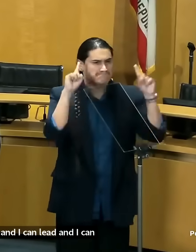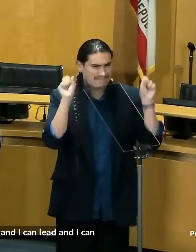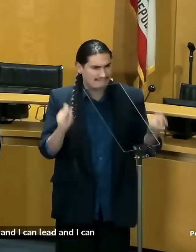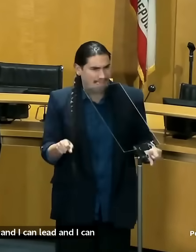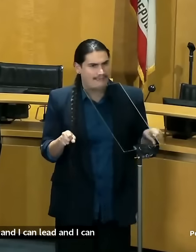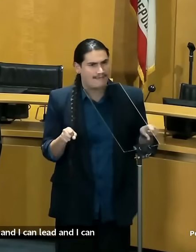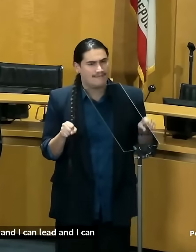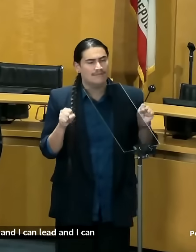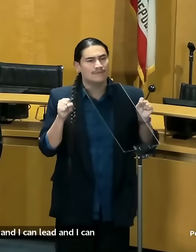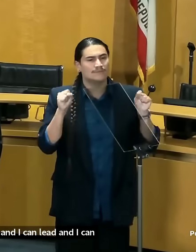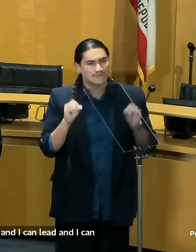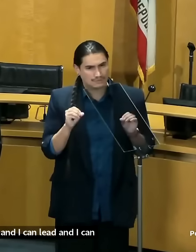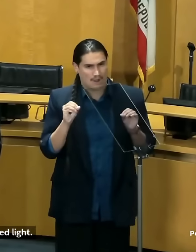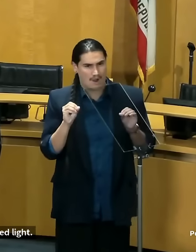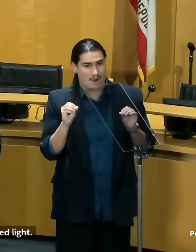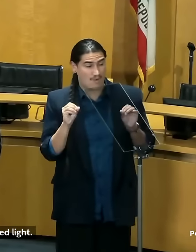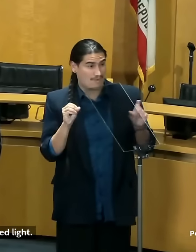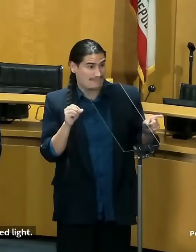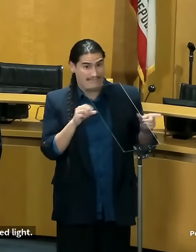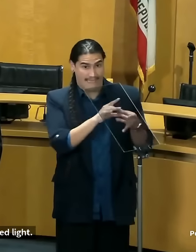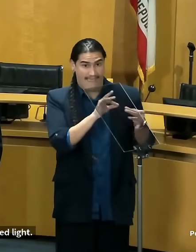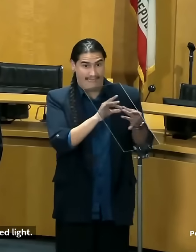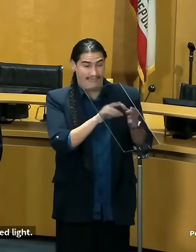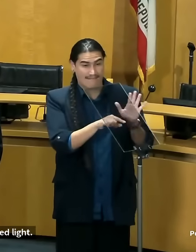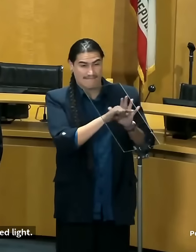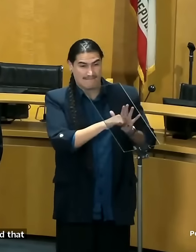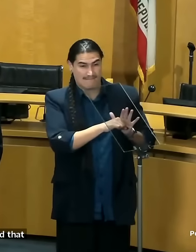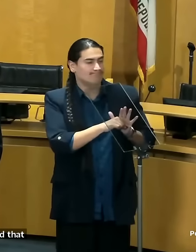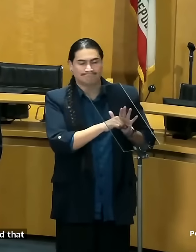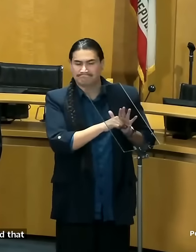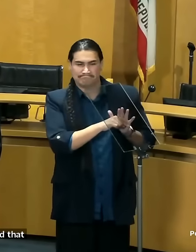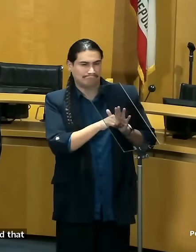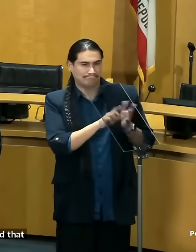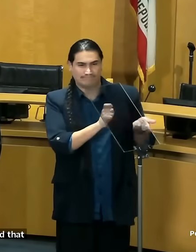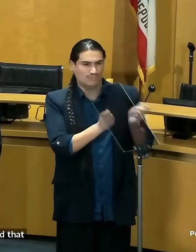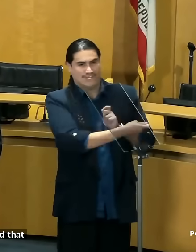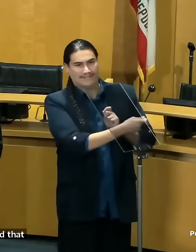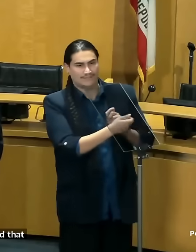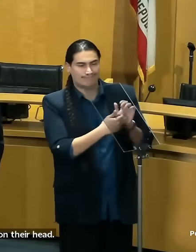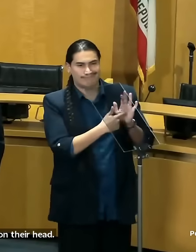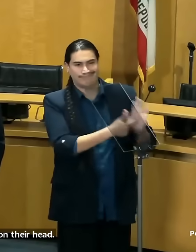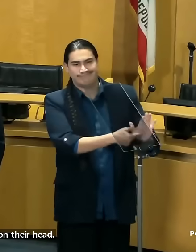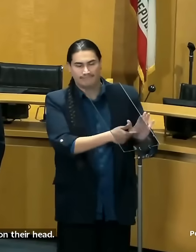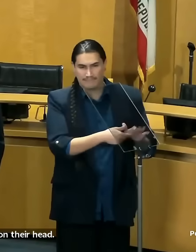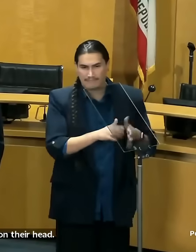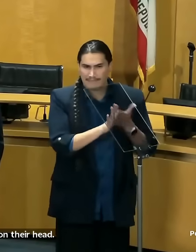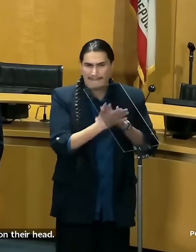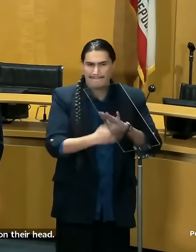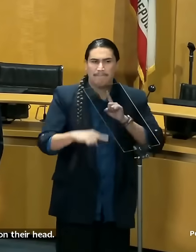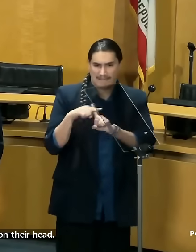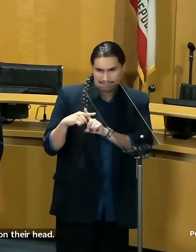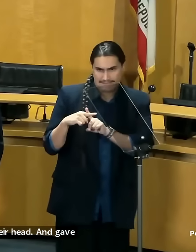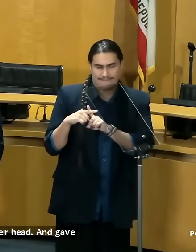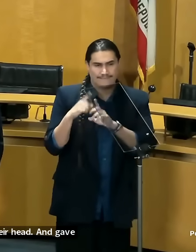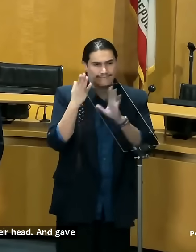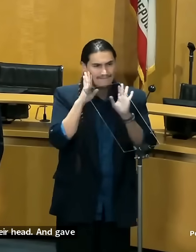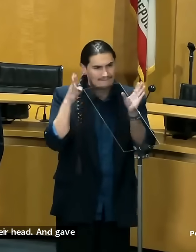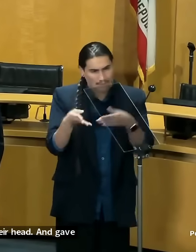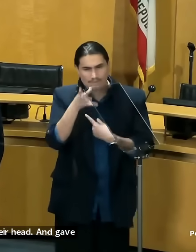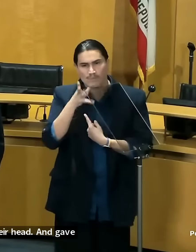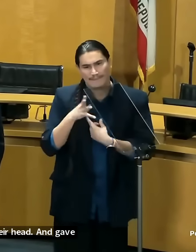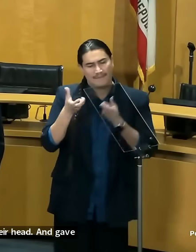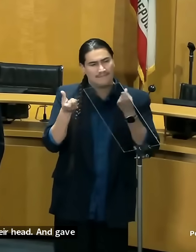So I turned that on their head and gave women